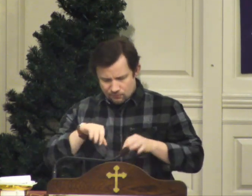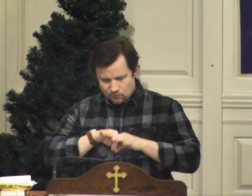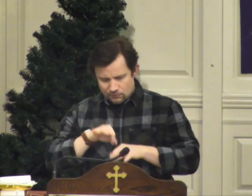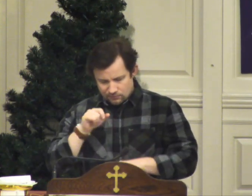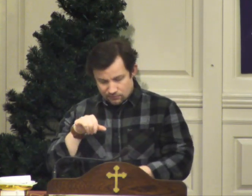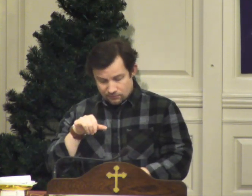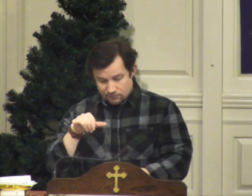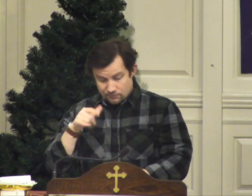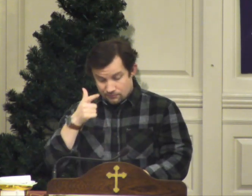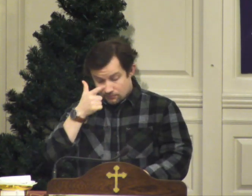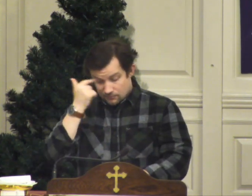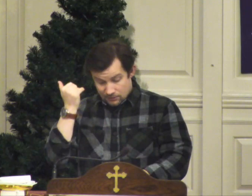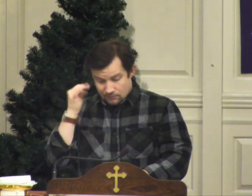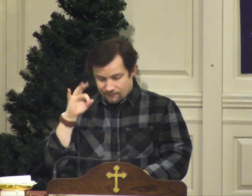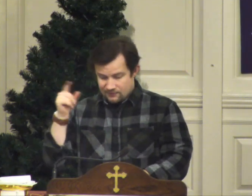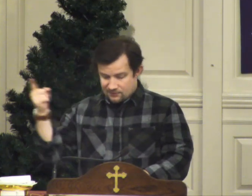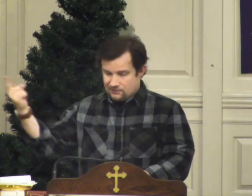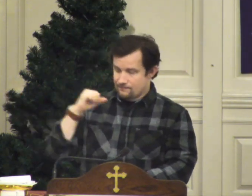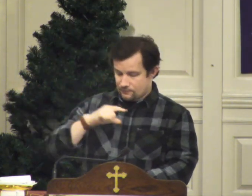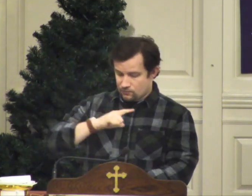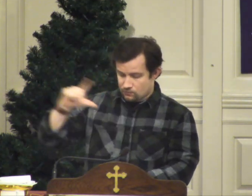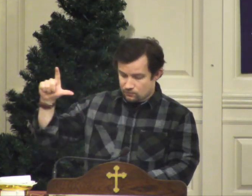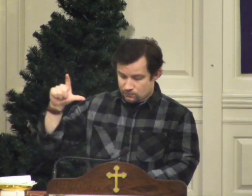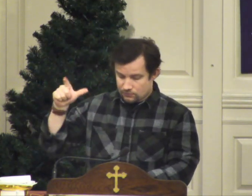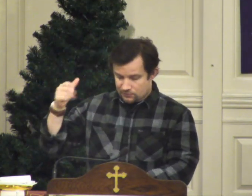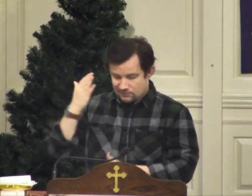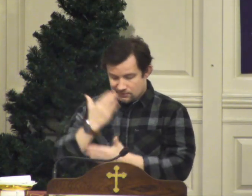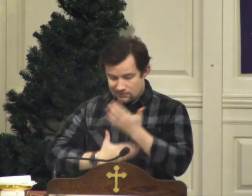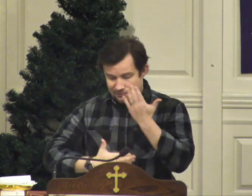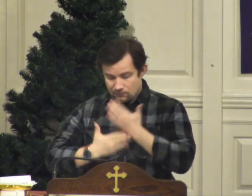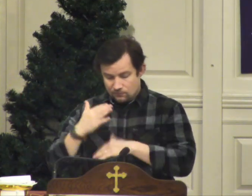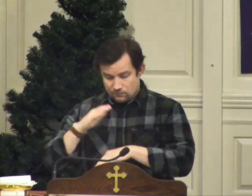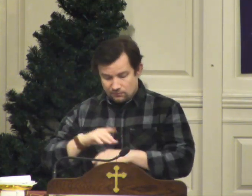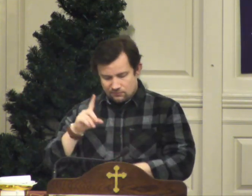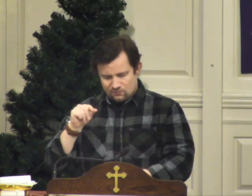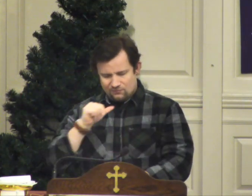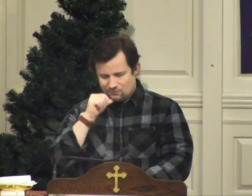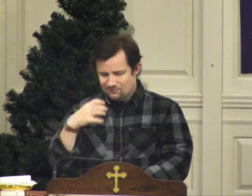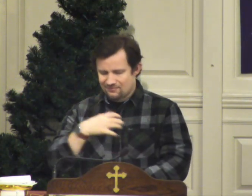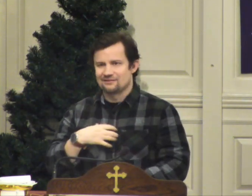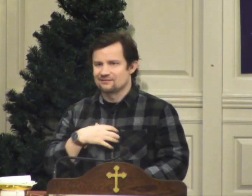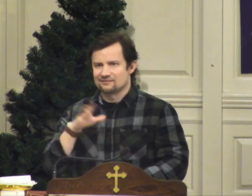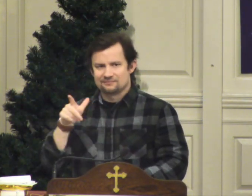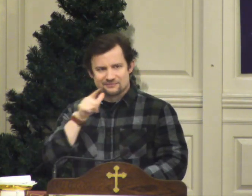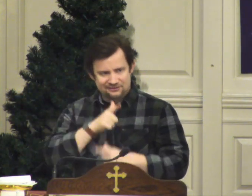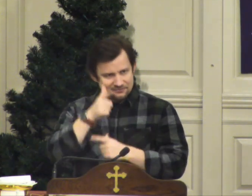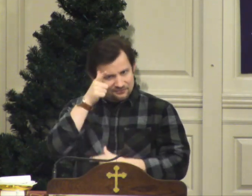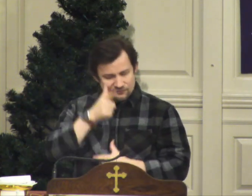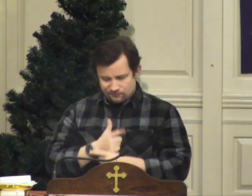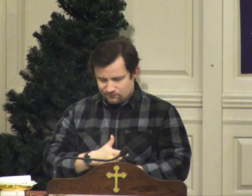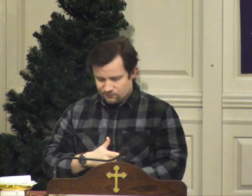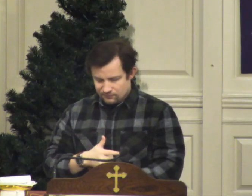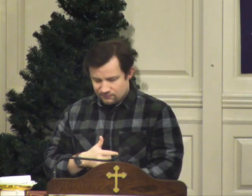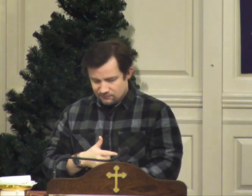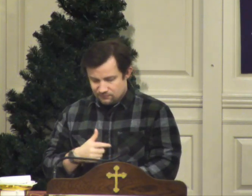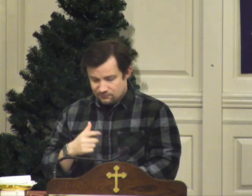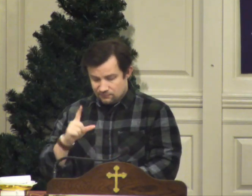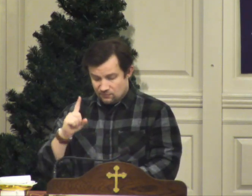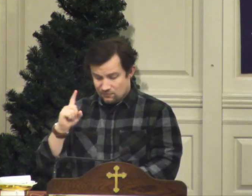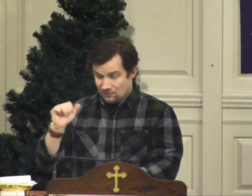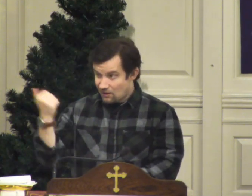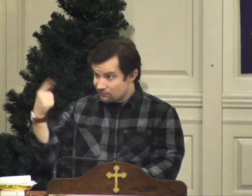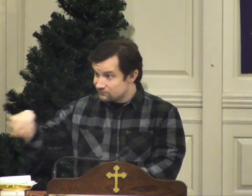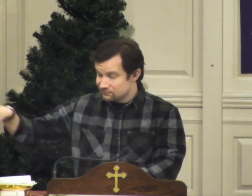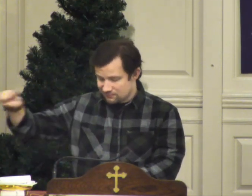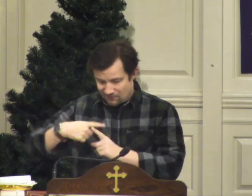firm, because the coming of the Lord is at hand. Do not complain, brothers and sisters, about one